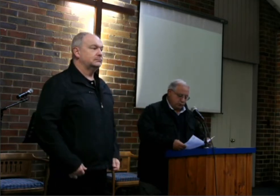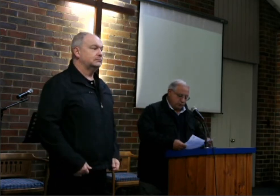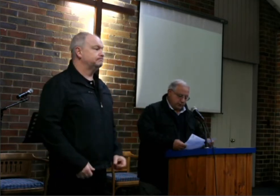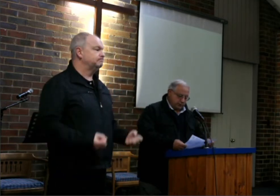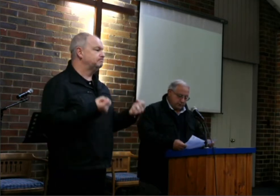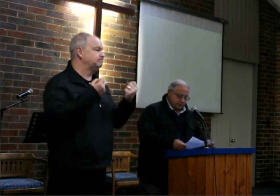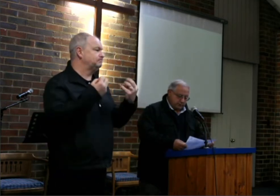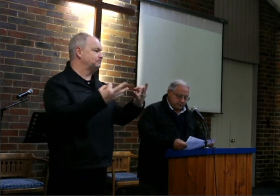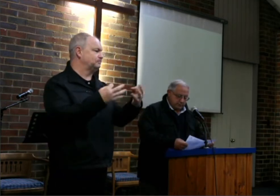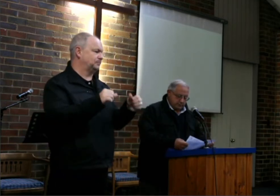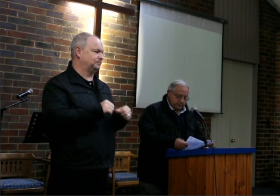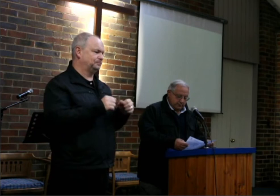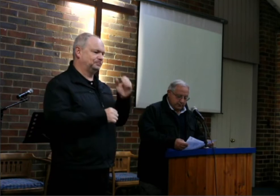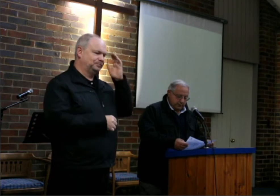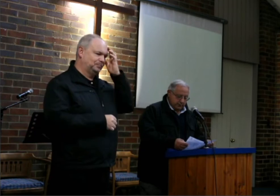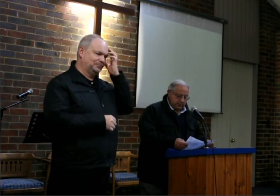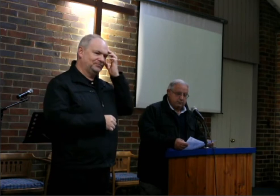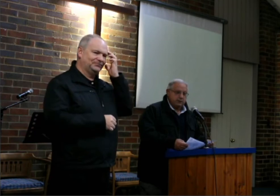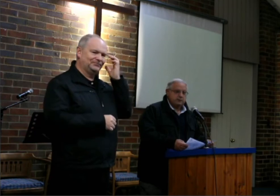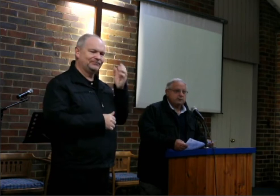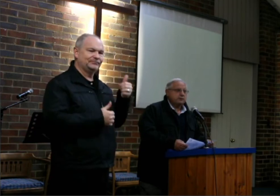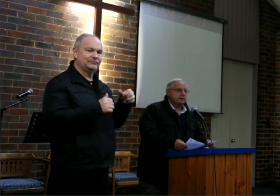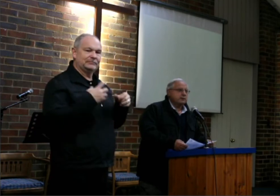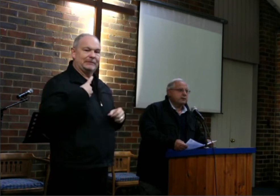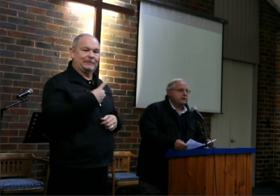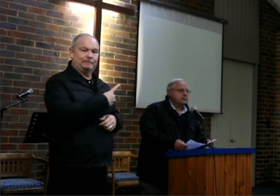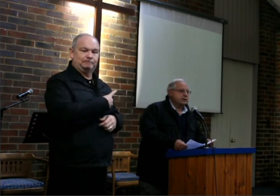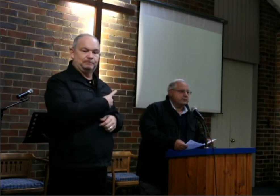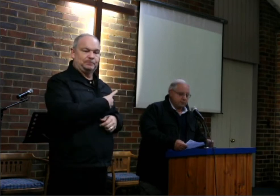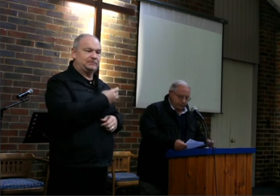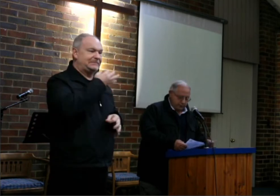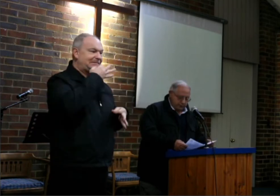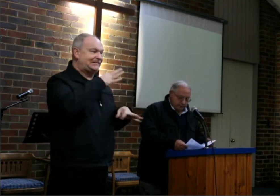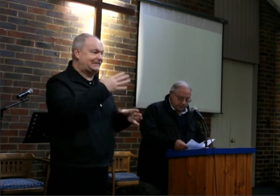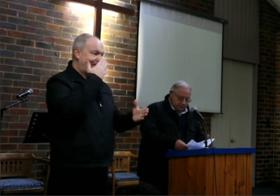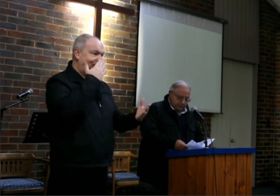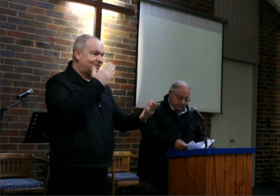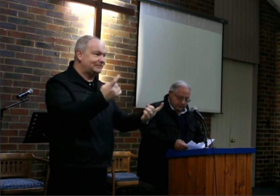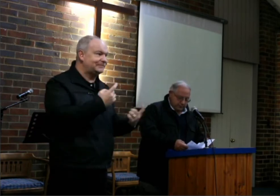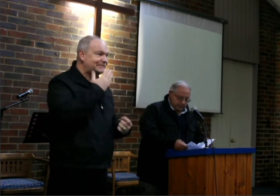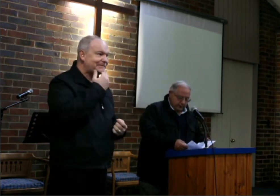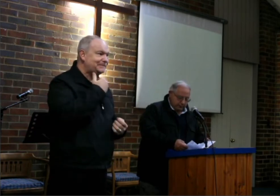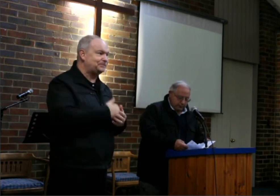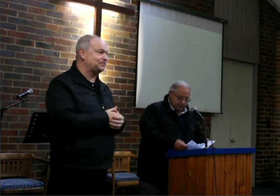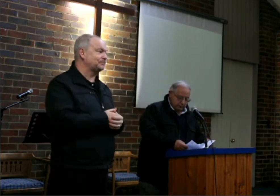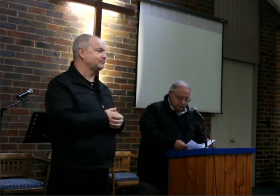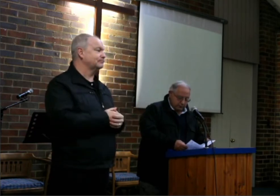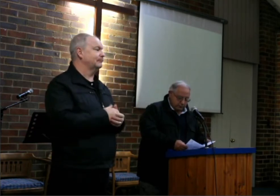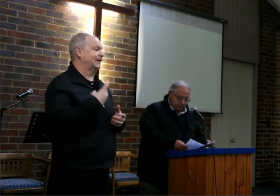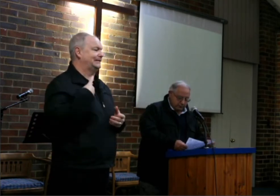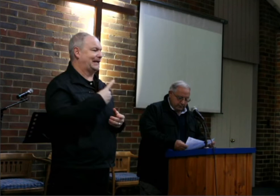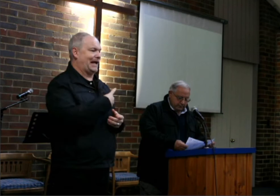No more announcements. Okay, Damien, the kids come to the front, please. And Damien is going